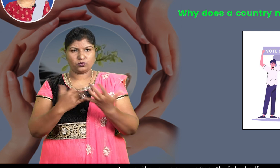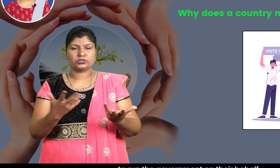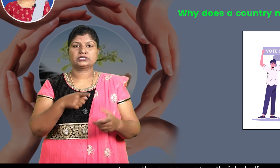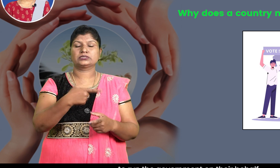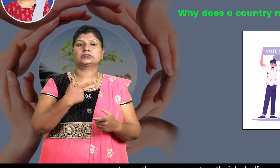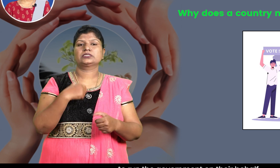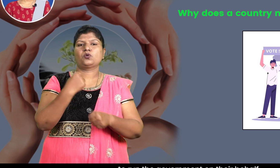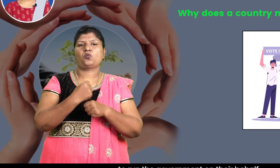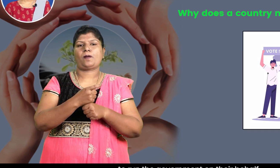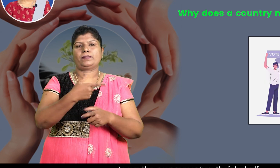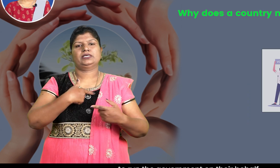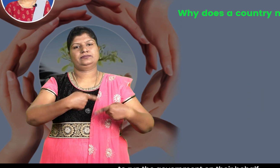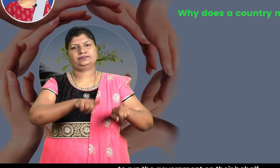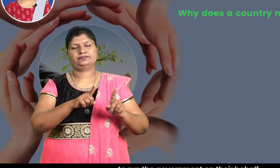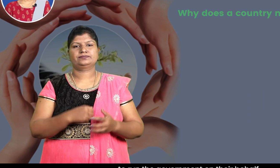behalf.